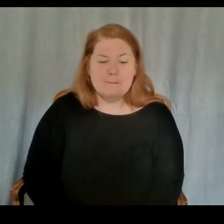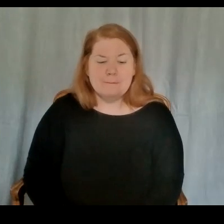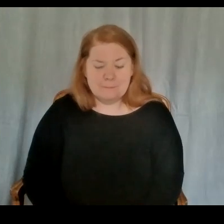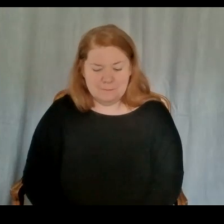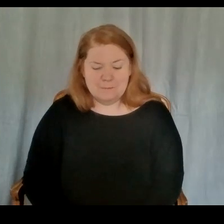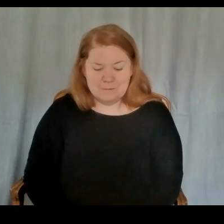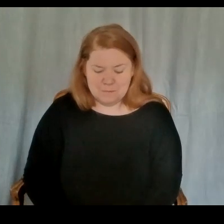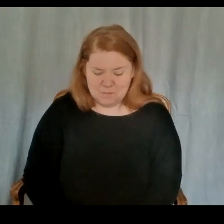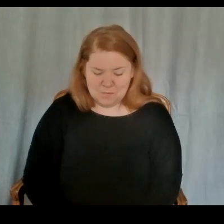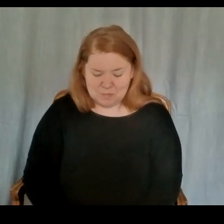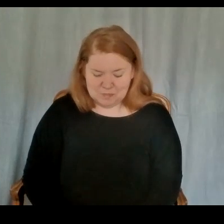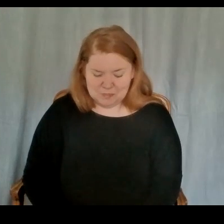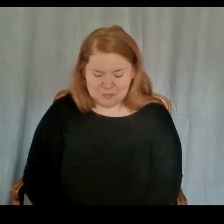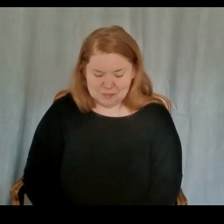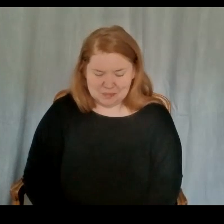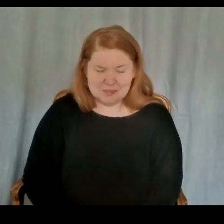May 7th.